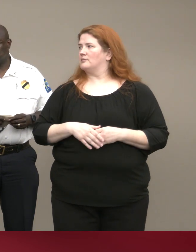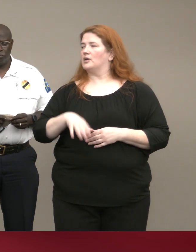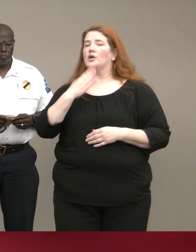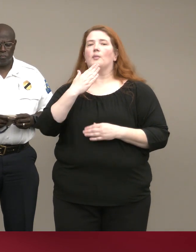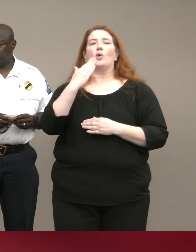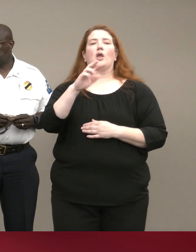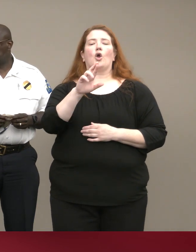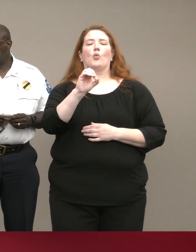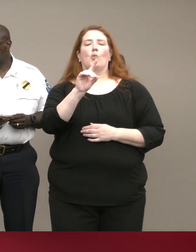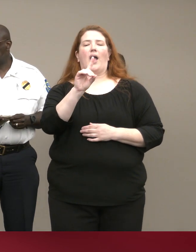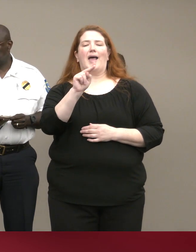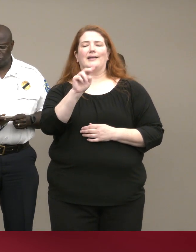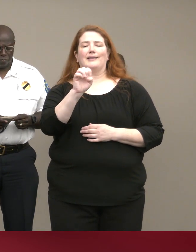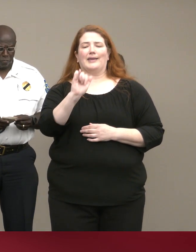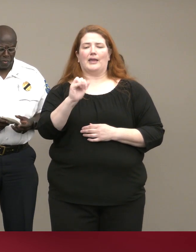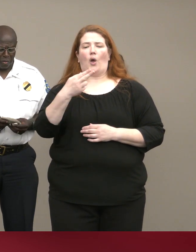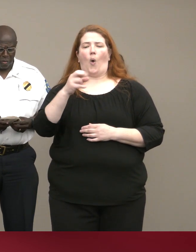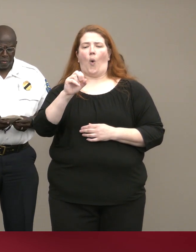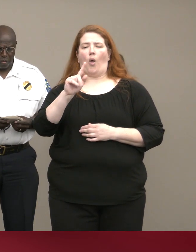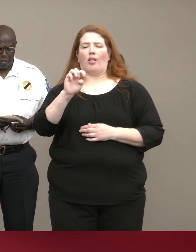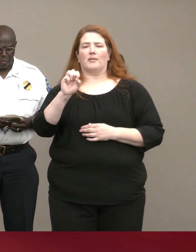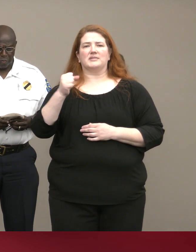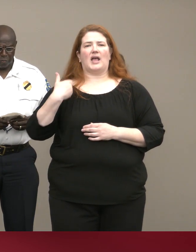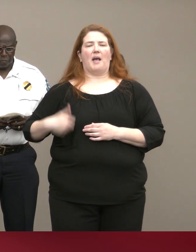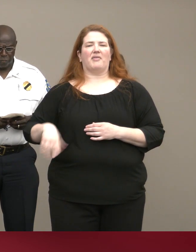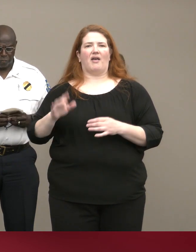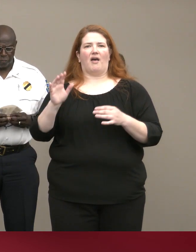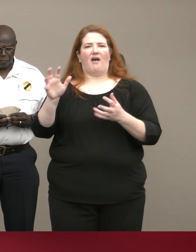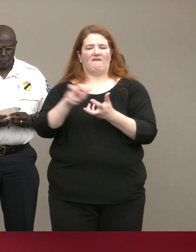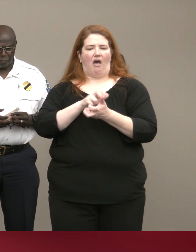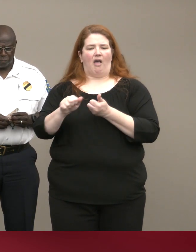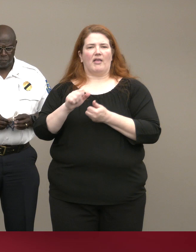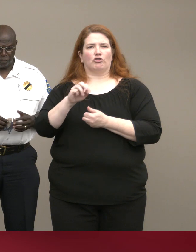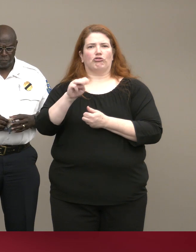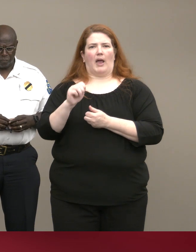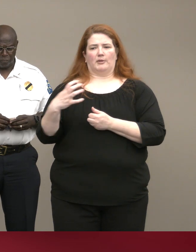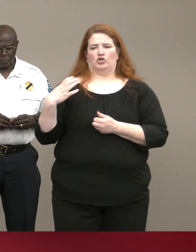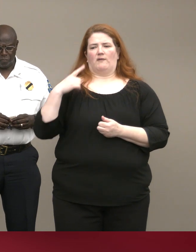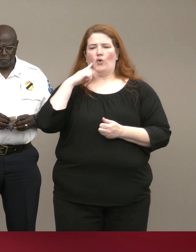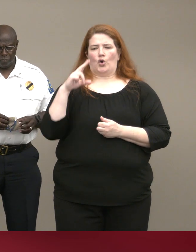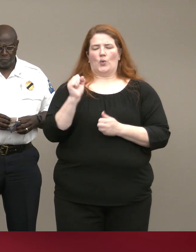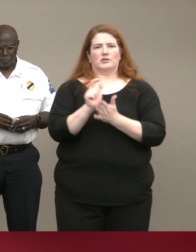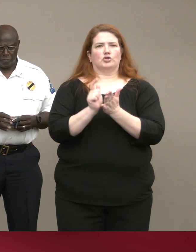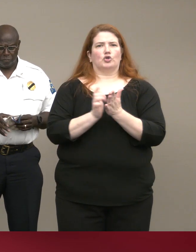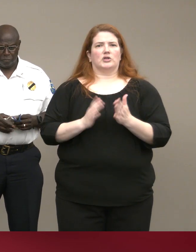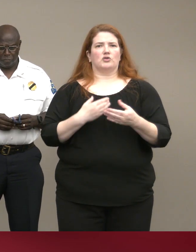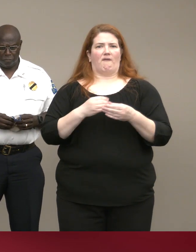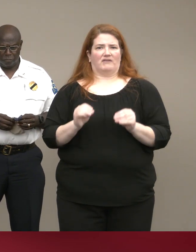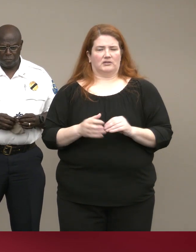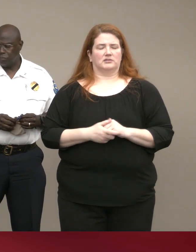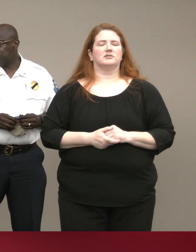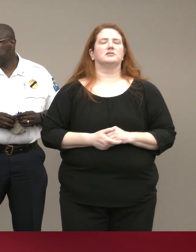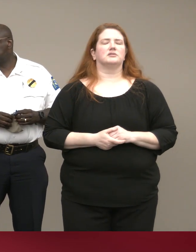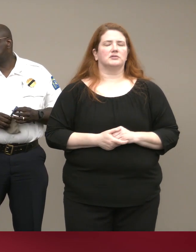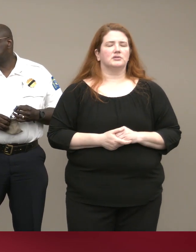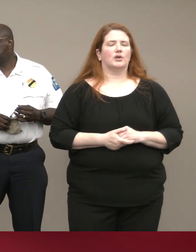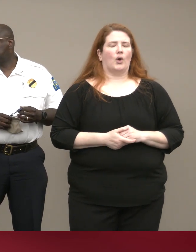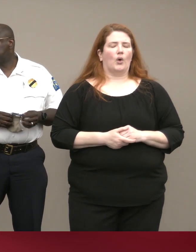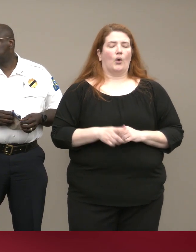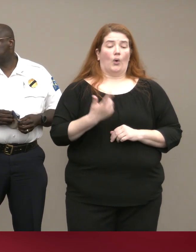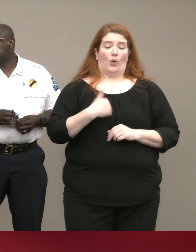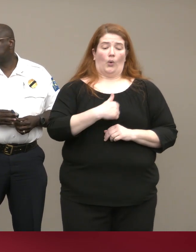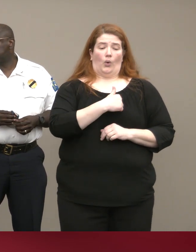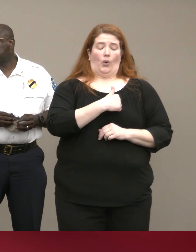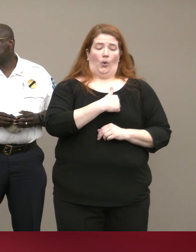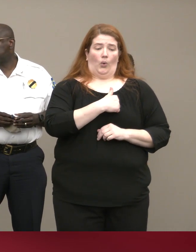morning. My name is Rodney Holmes. I'm the Violent Crime Chief at the U.S. Attorney's Office. What we are doing is we